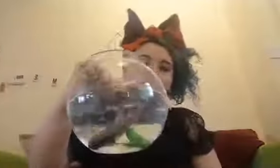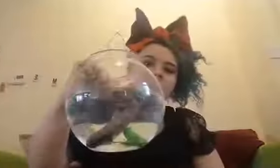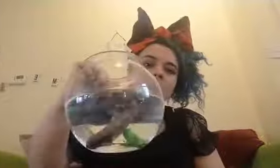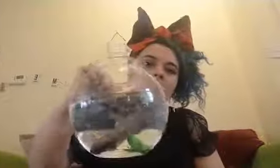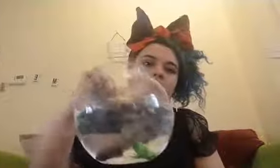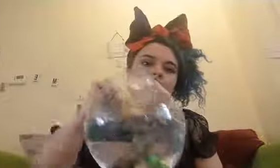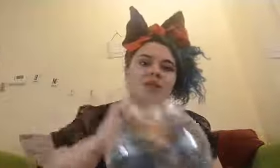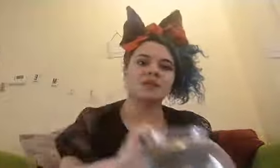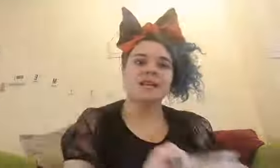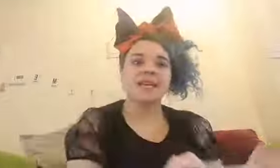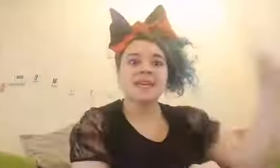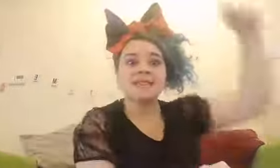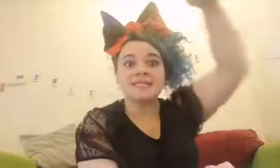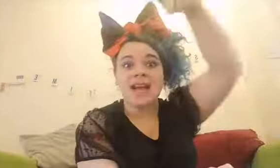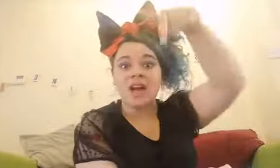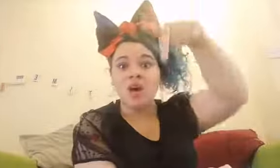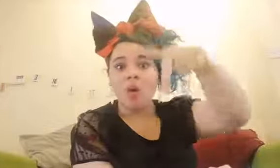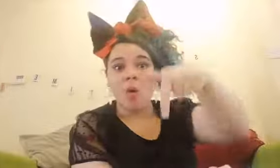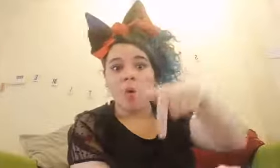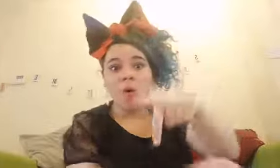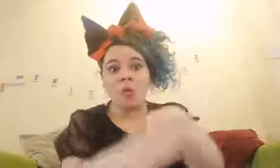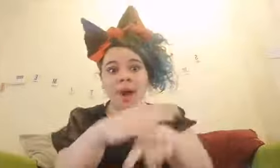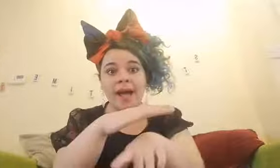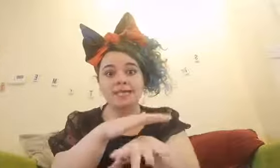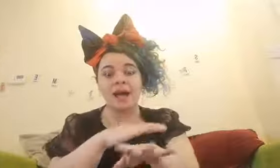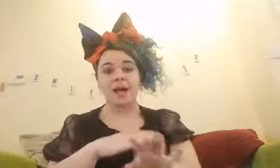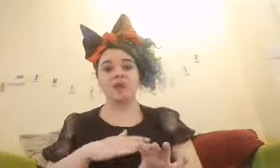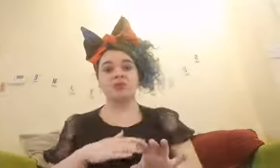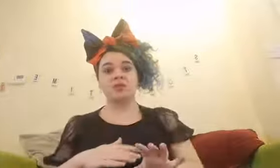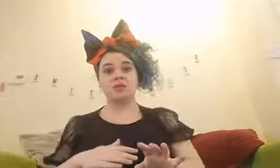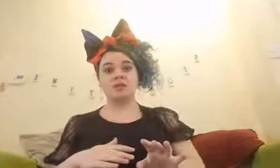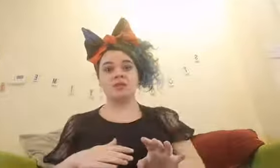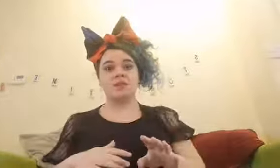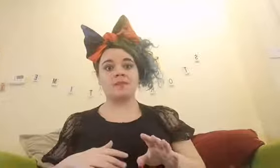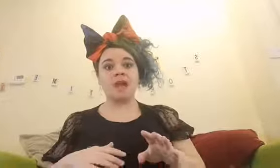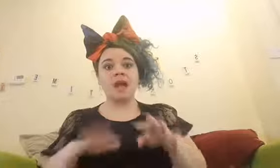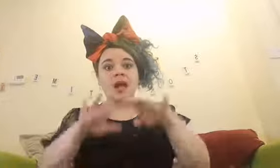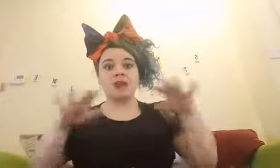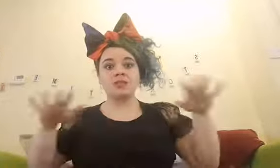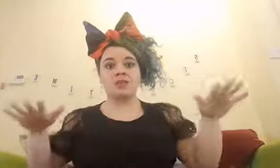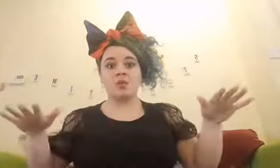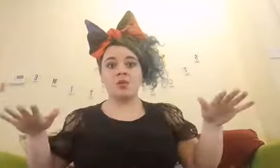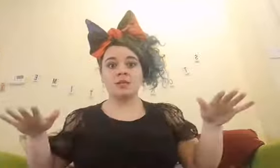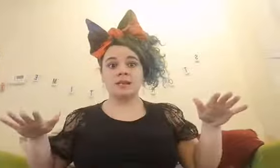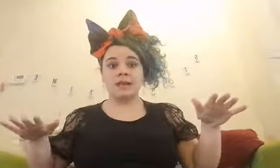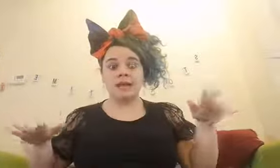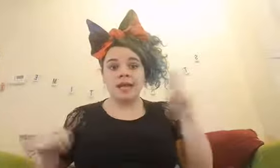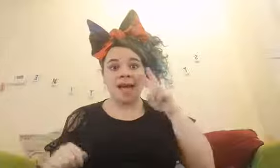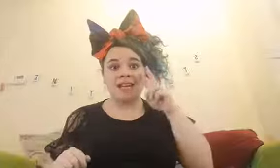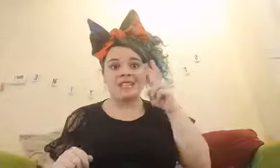of course, he sank all the way down to the bottom under the water. And he